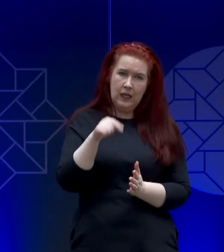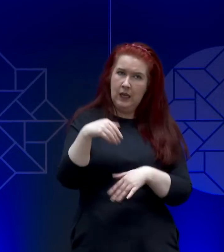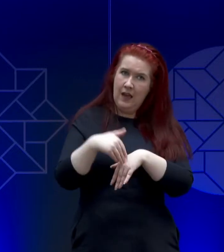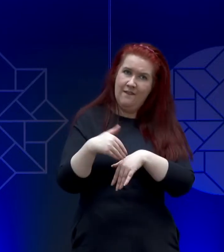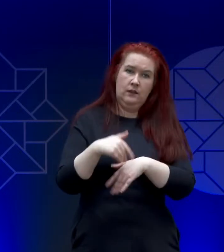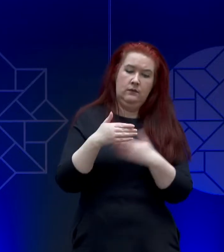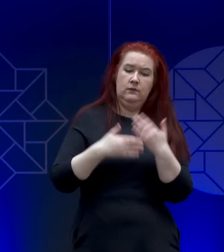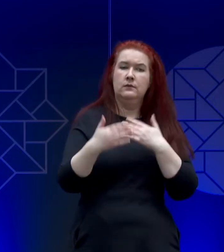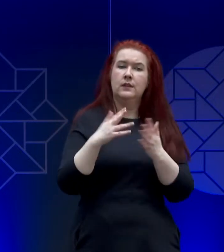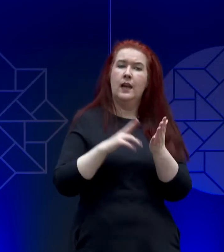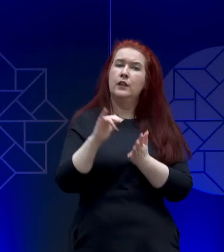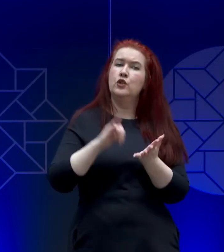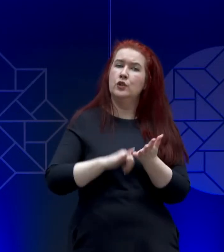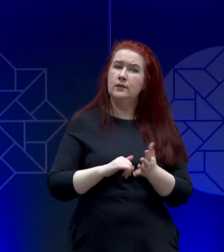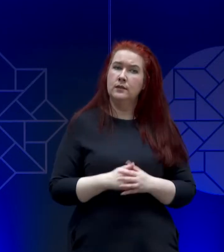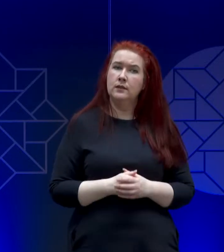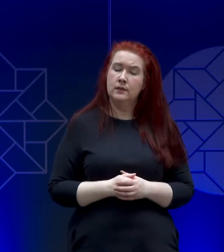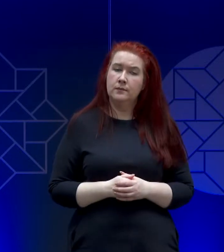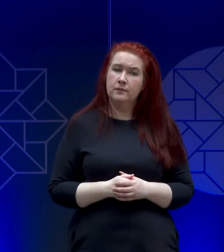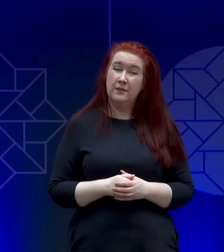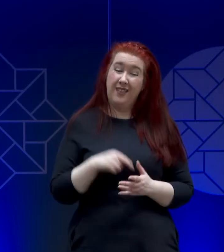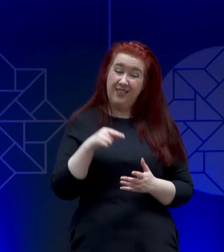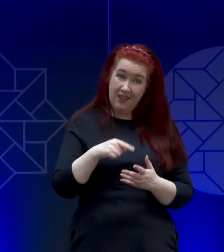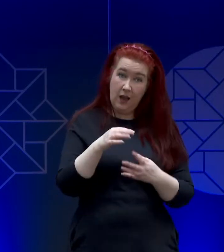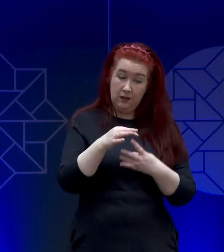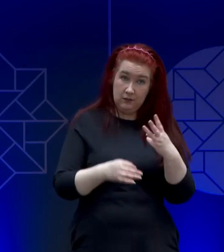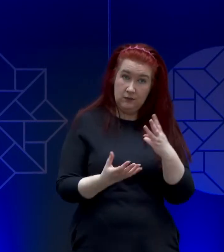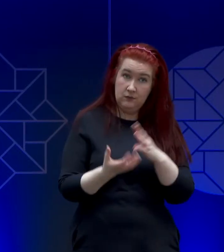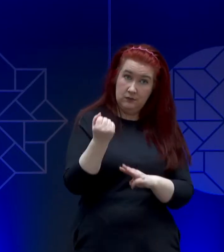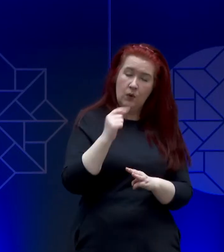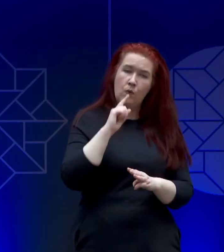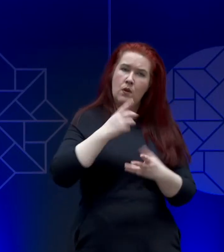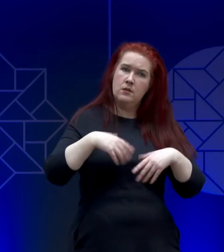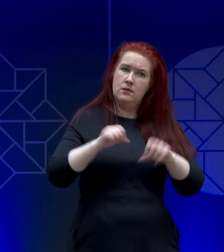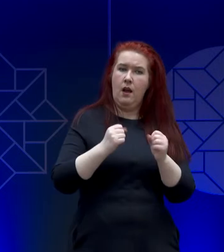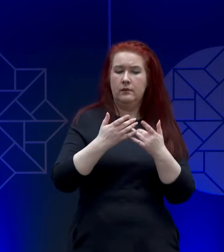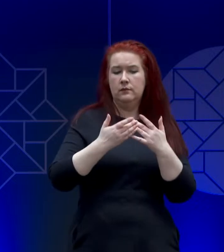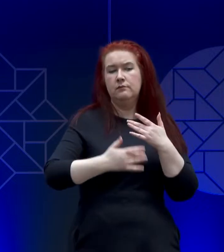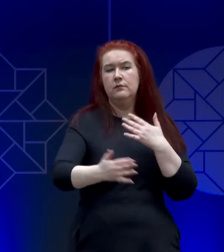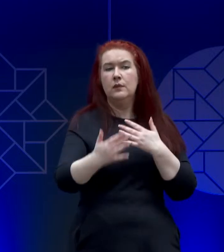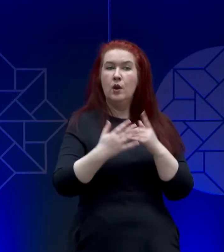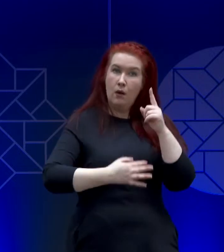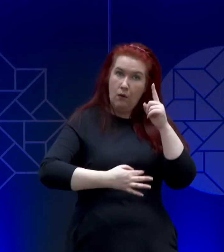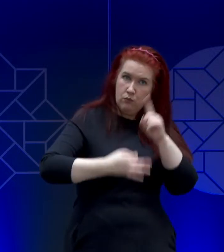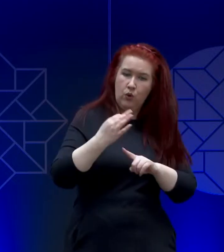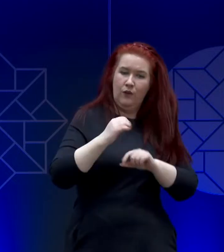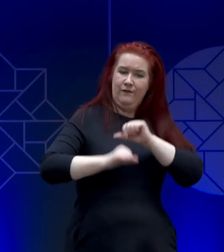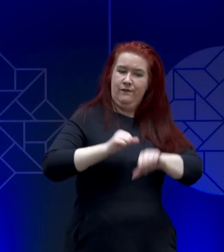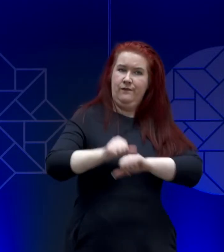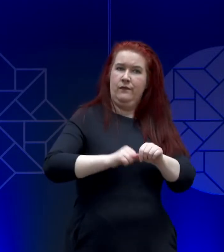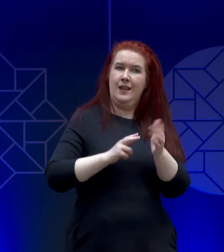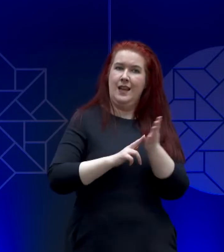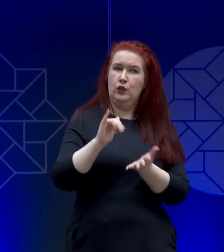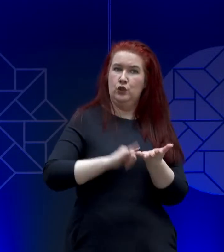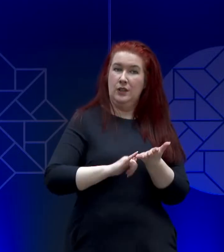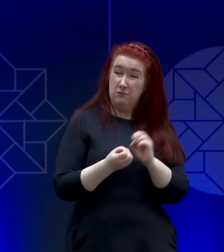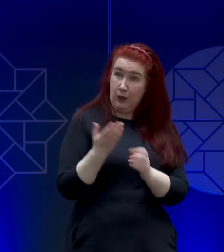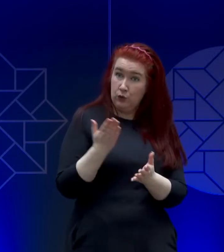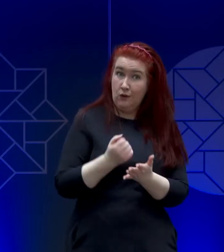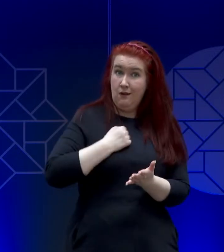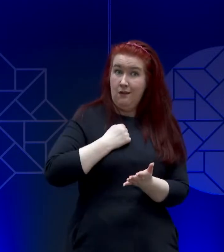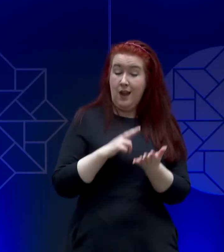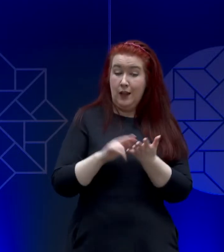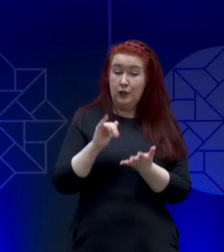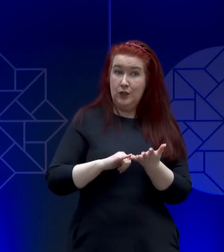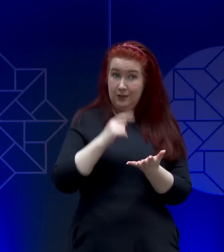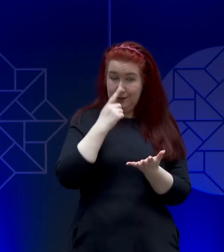Health Service. They'll begin to deliver the long-term, systemic improvement that is needed to ensure our health service is